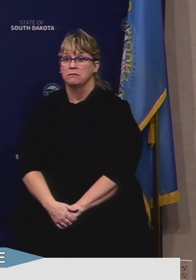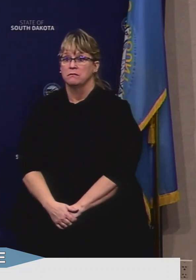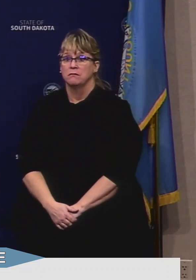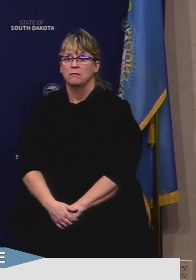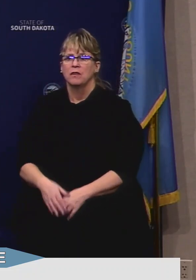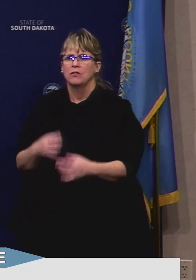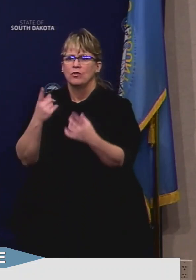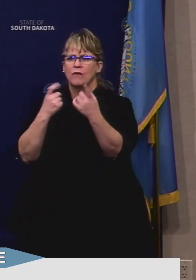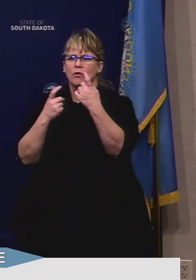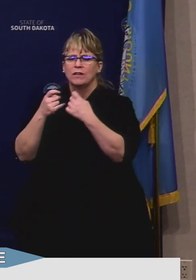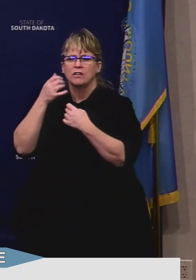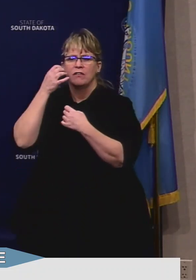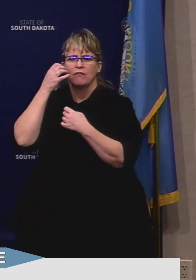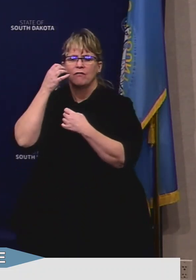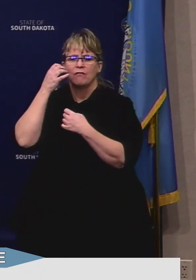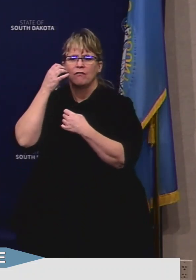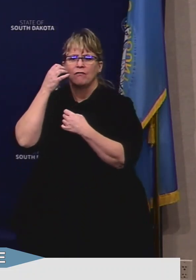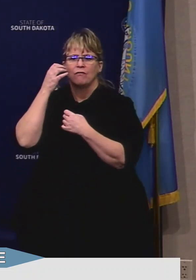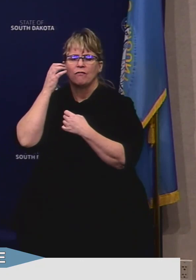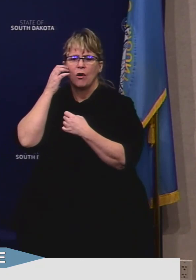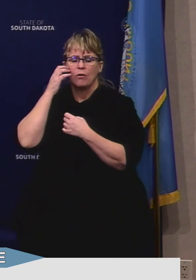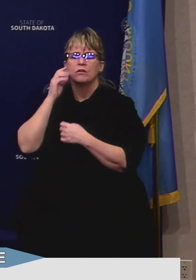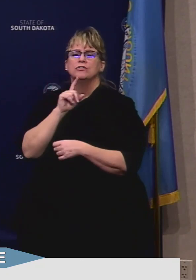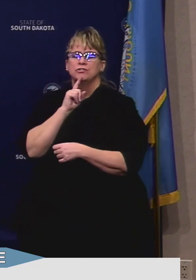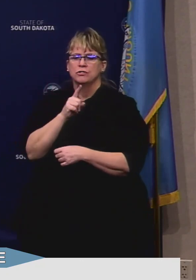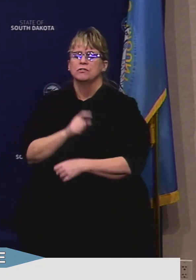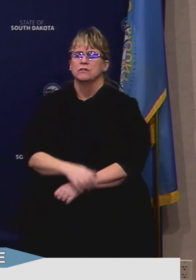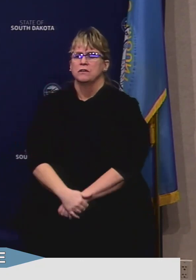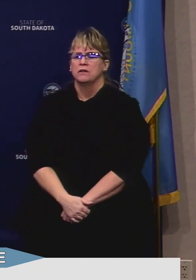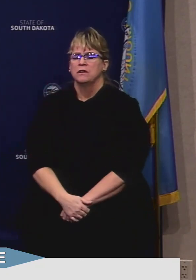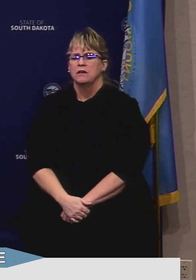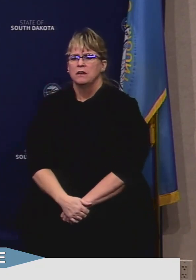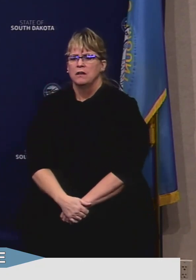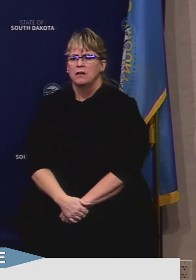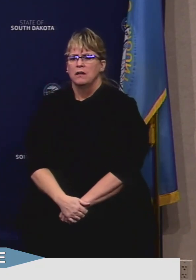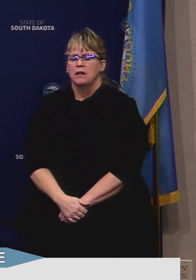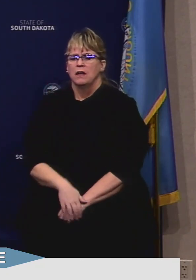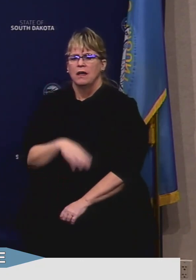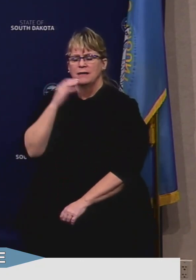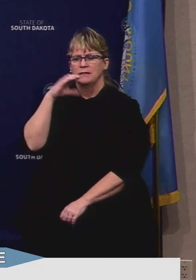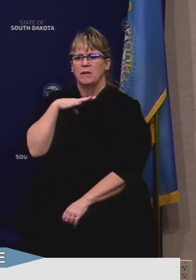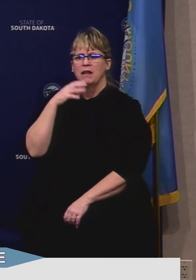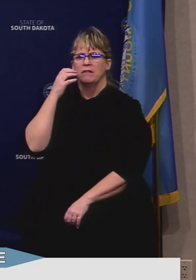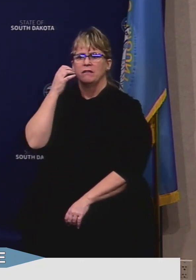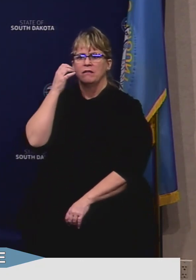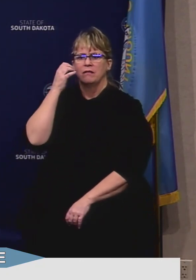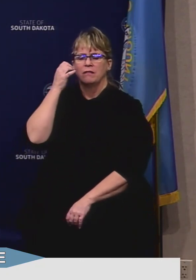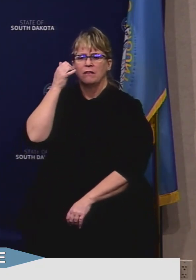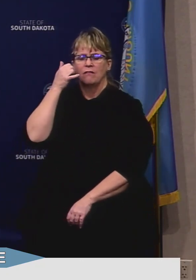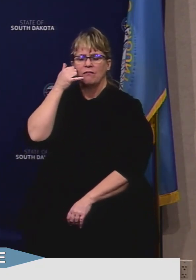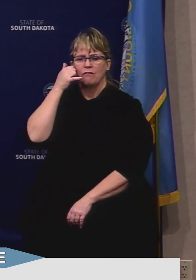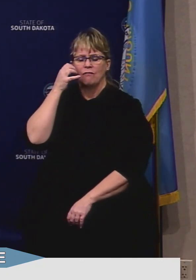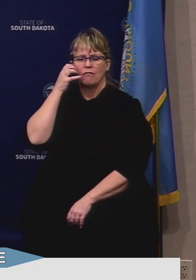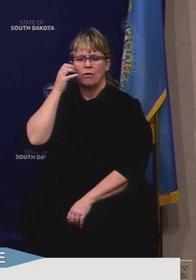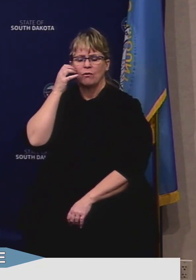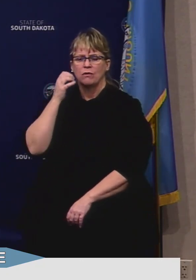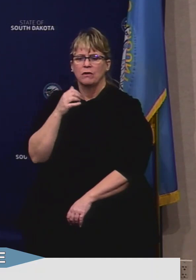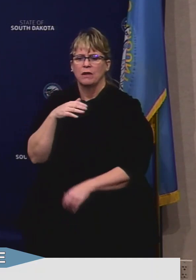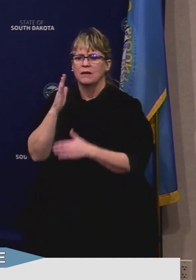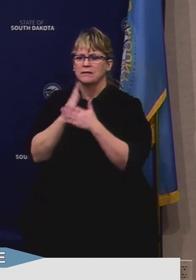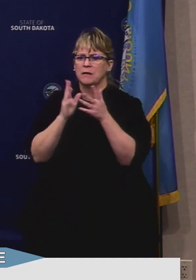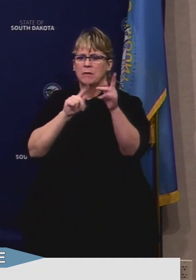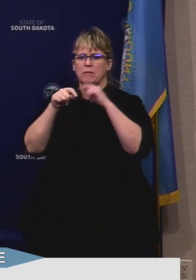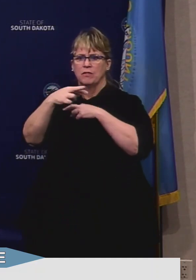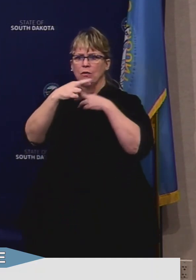Is there a Governor question Noem, on the... Kello.com News. Sure, go ahead. Thank you, Governor. Some of us in that